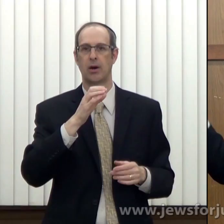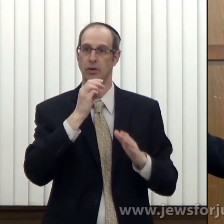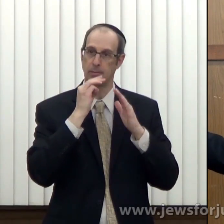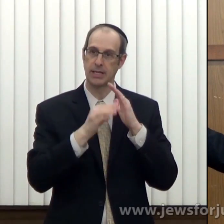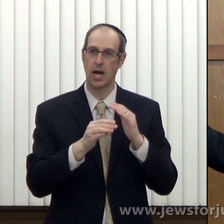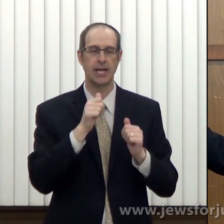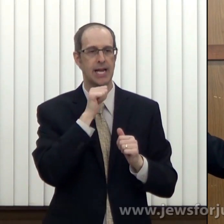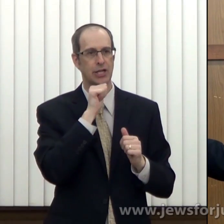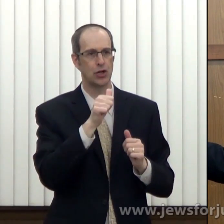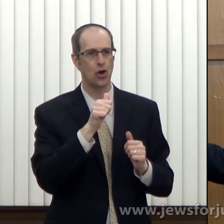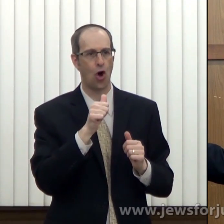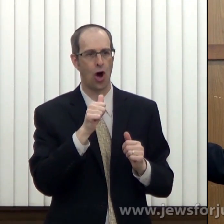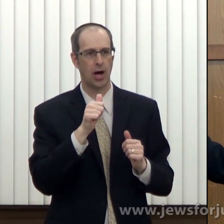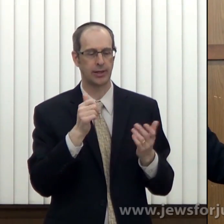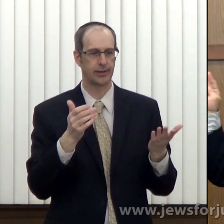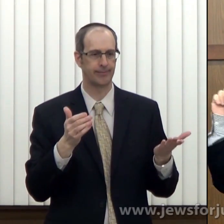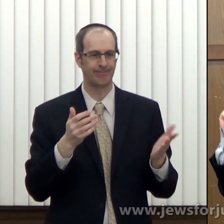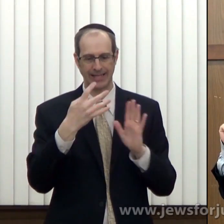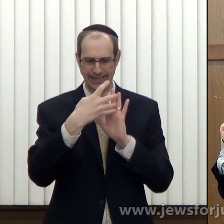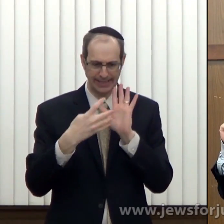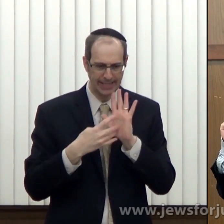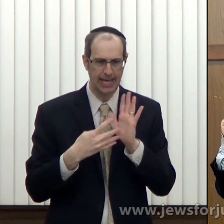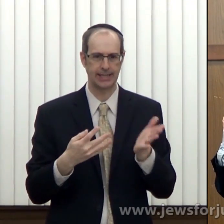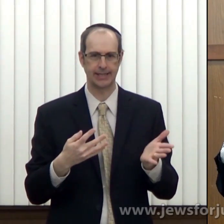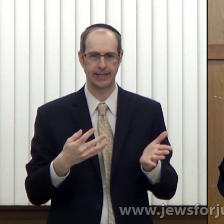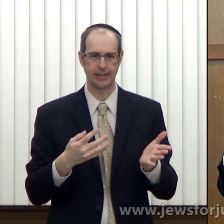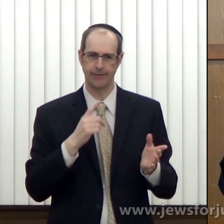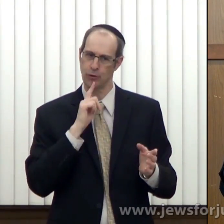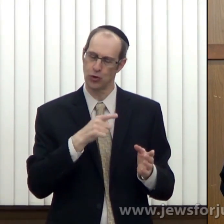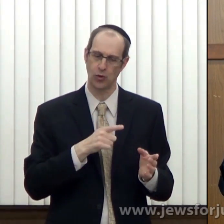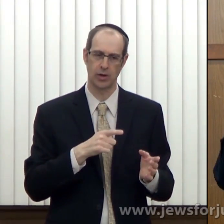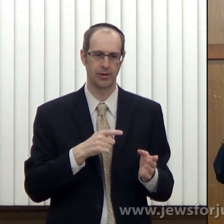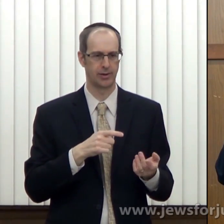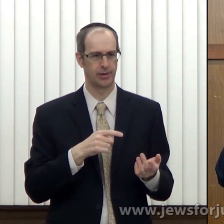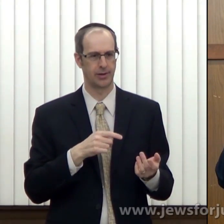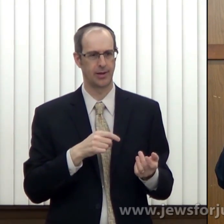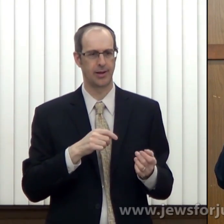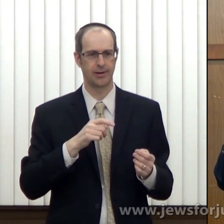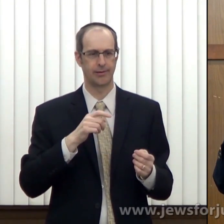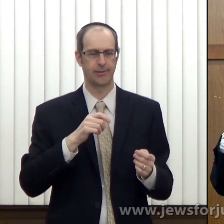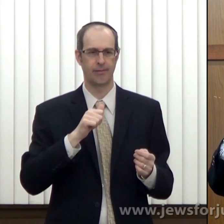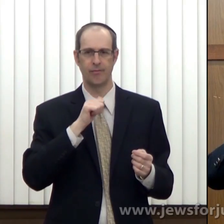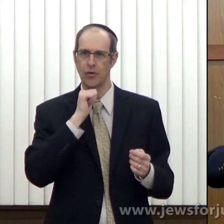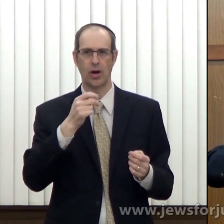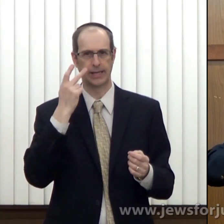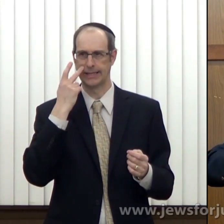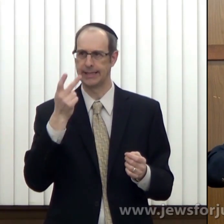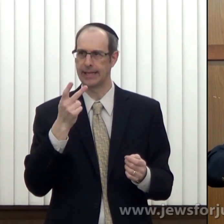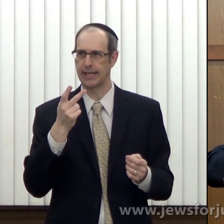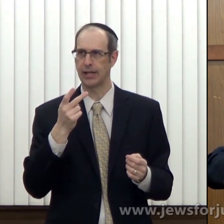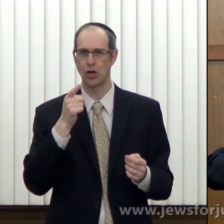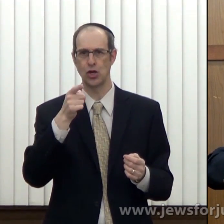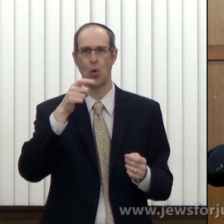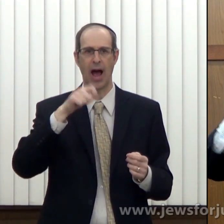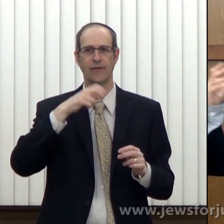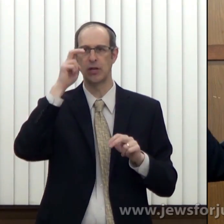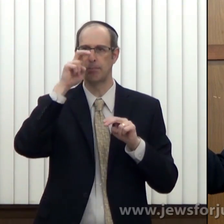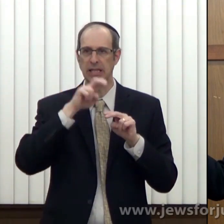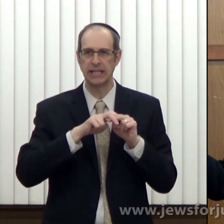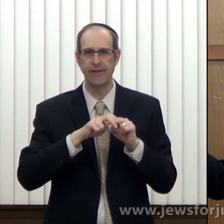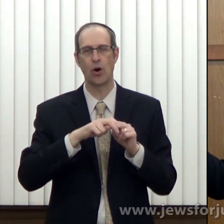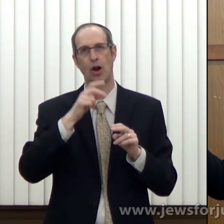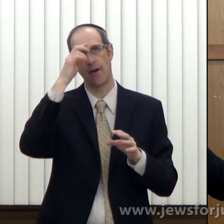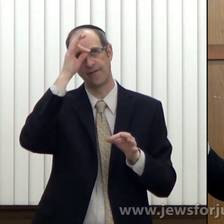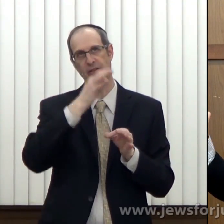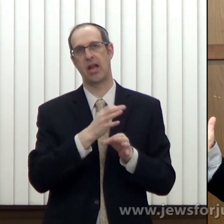is not empirically verifiable. It's not something that you can see. It's something that you have to believe on